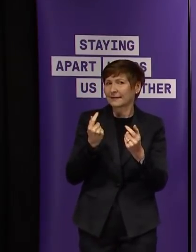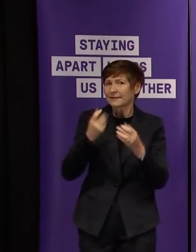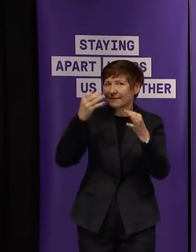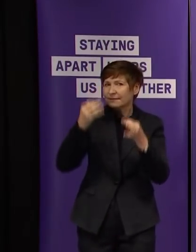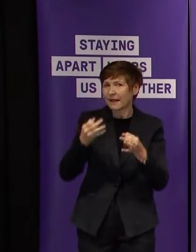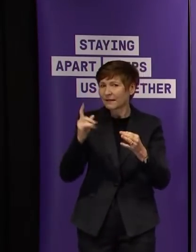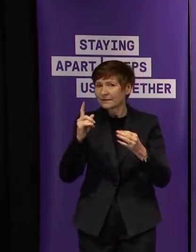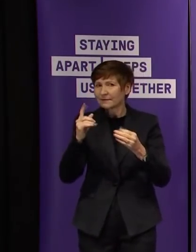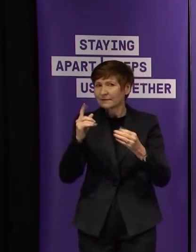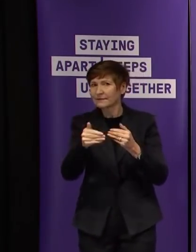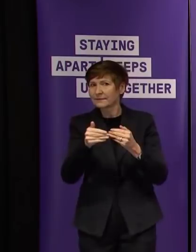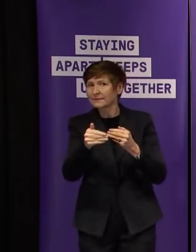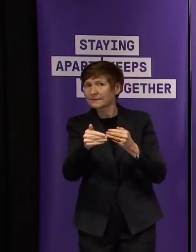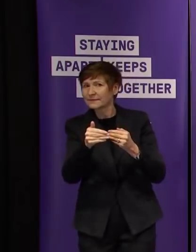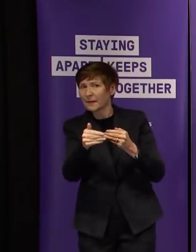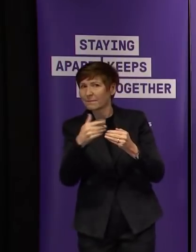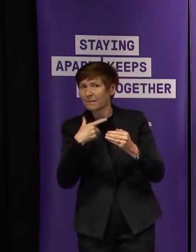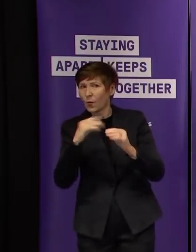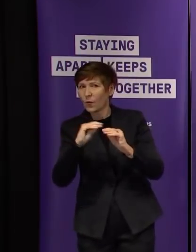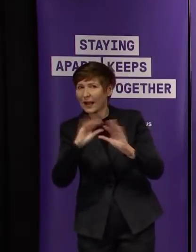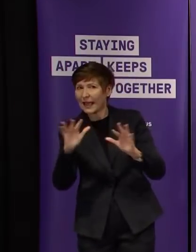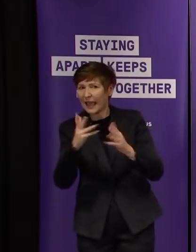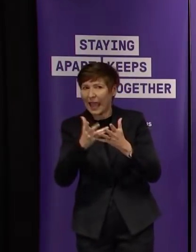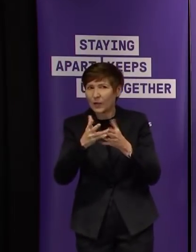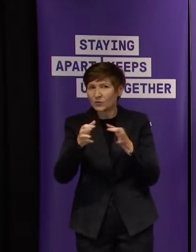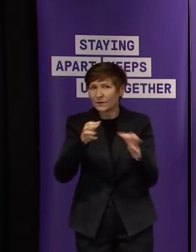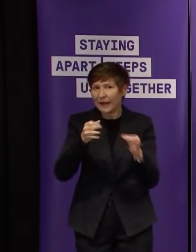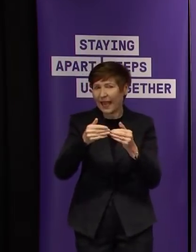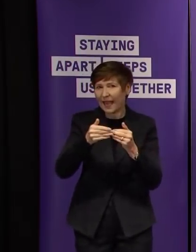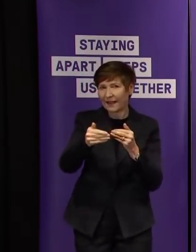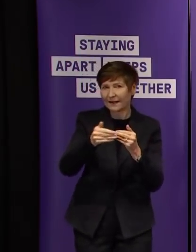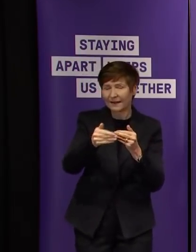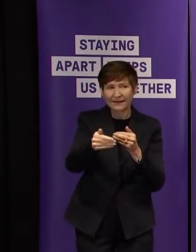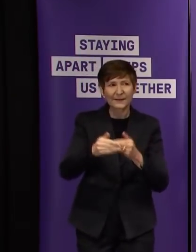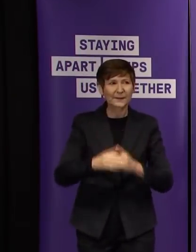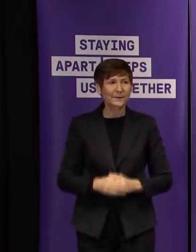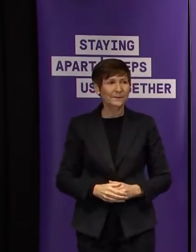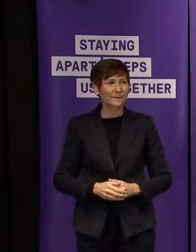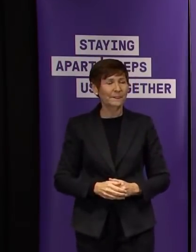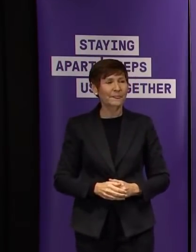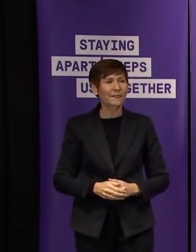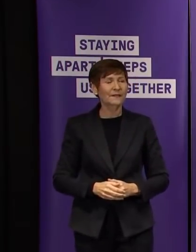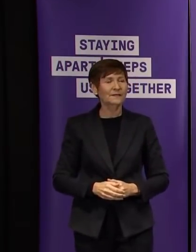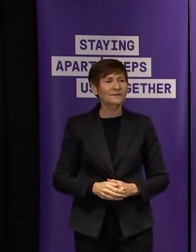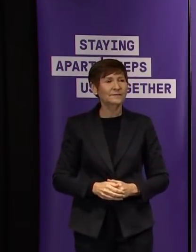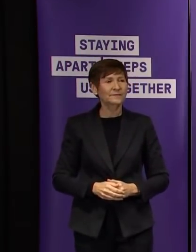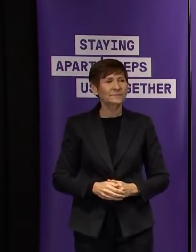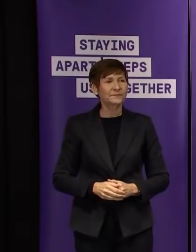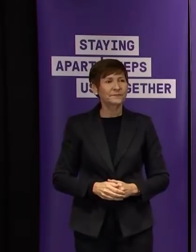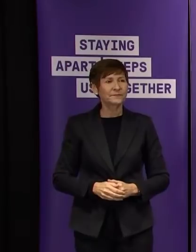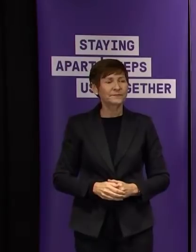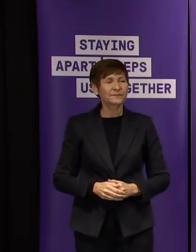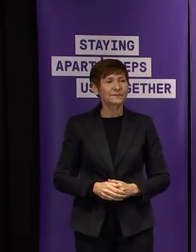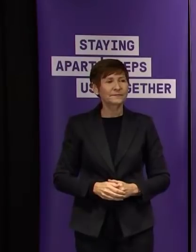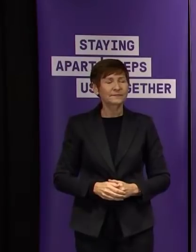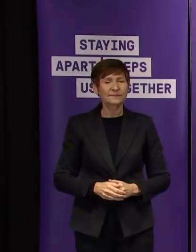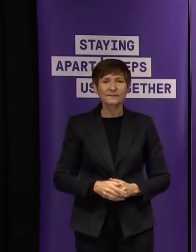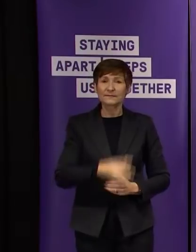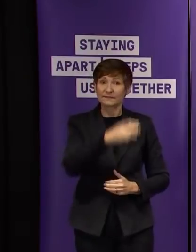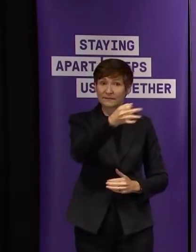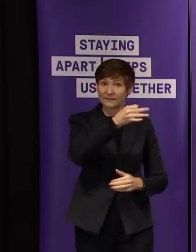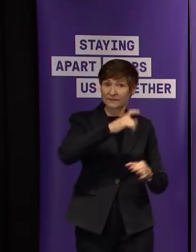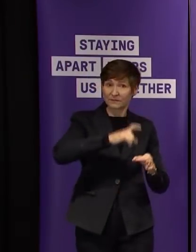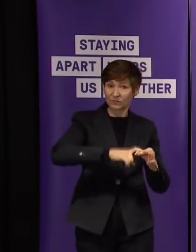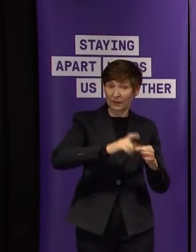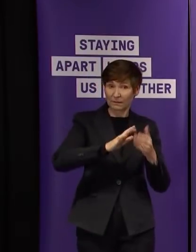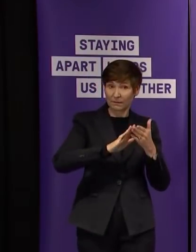know where we're headed. You think you have, are you more confident of what you think might happen in the next few weeks than you